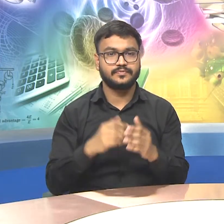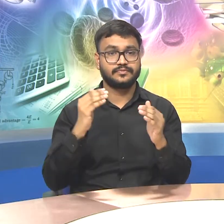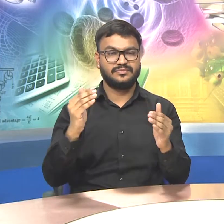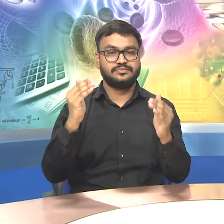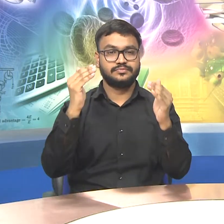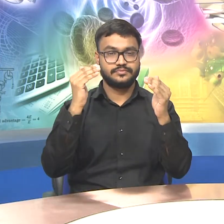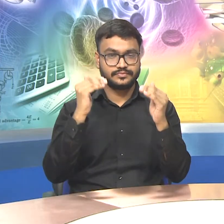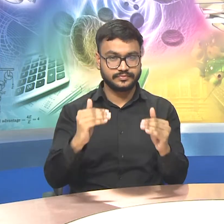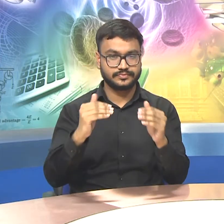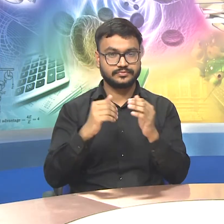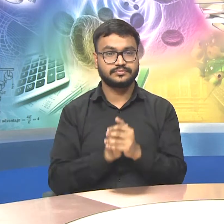And the answer is true.